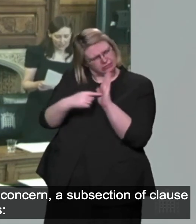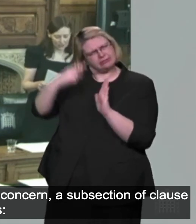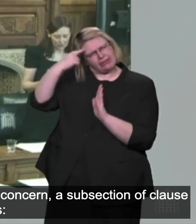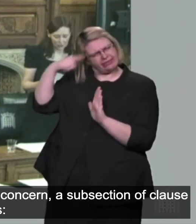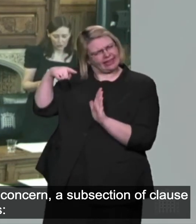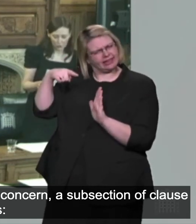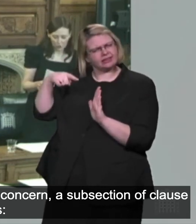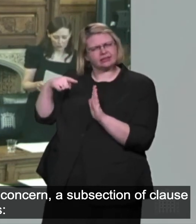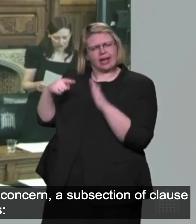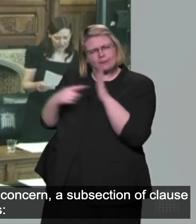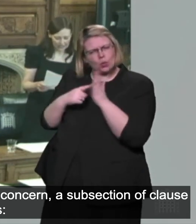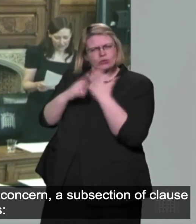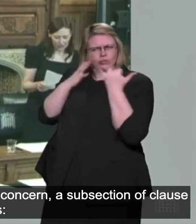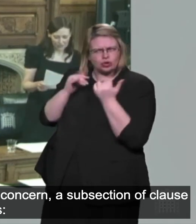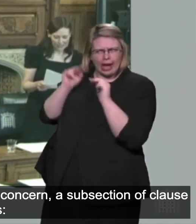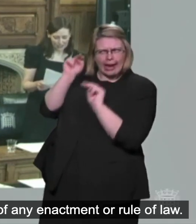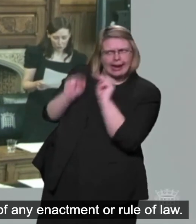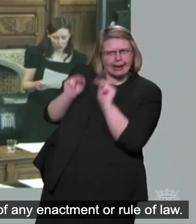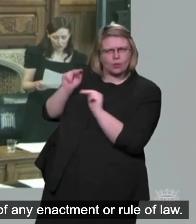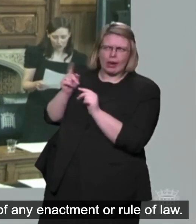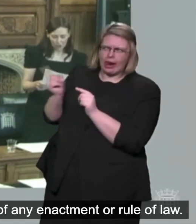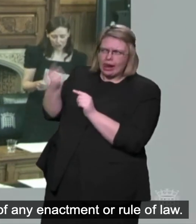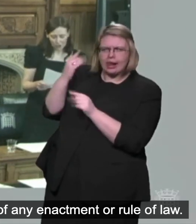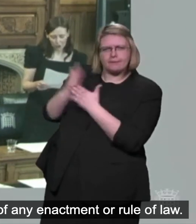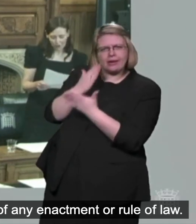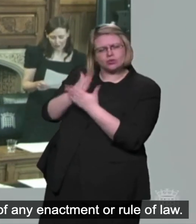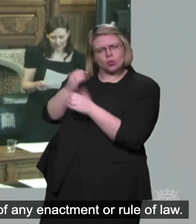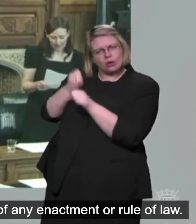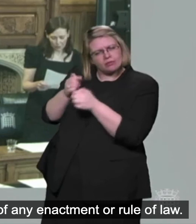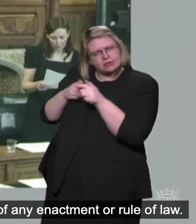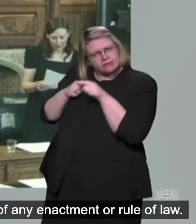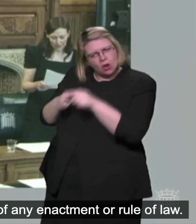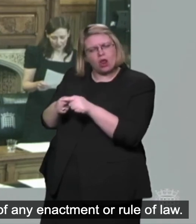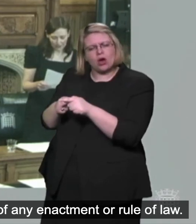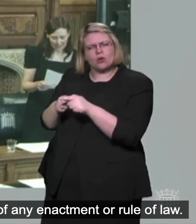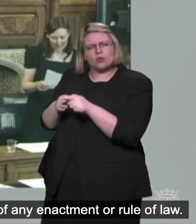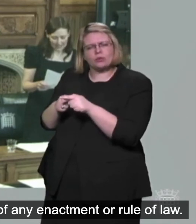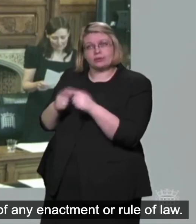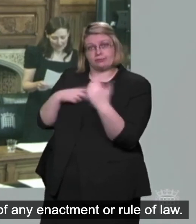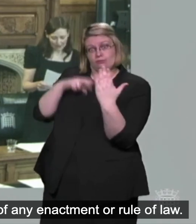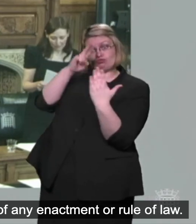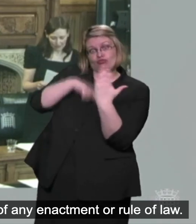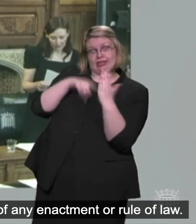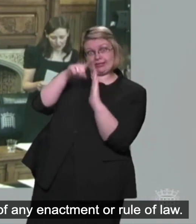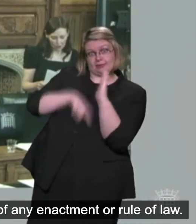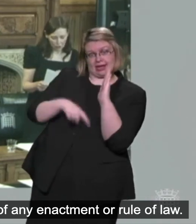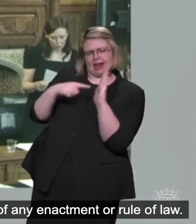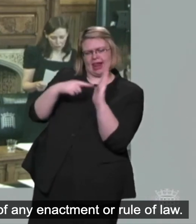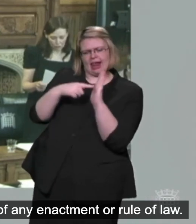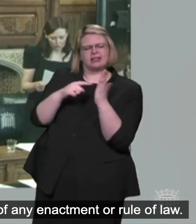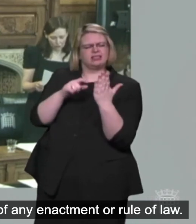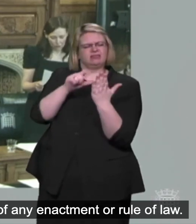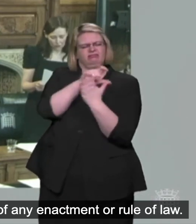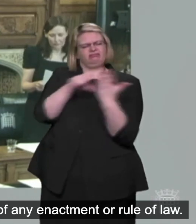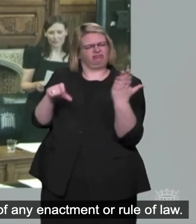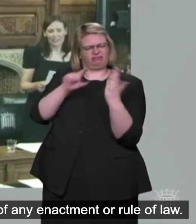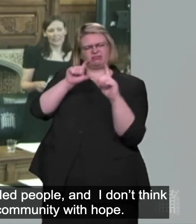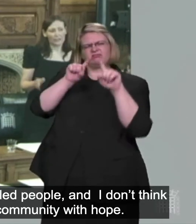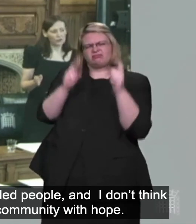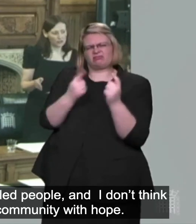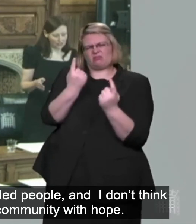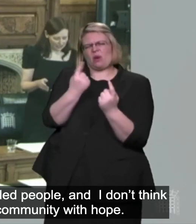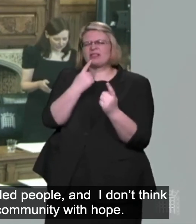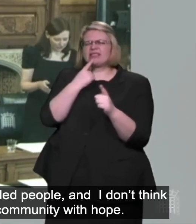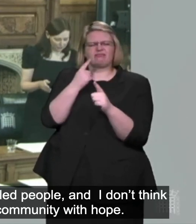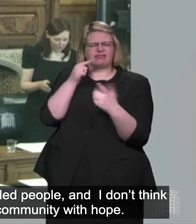a subsection of Clause 1 which states, subsection 1 does not affect the operation of any enactment or rule of law.